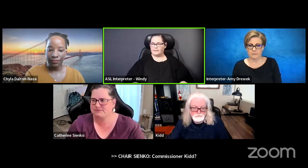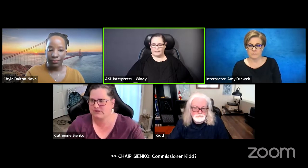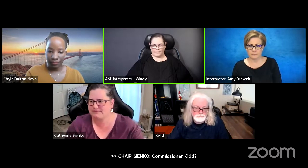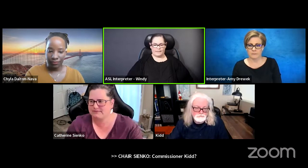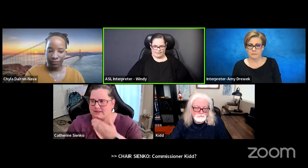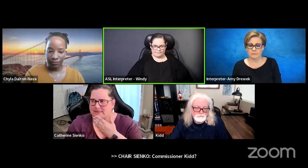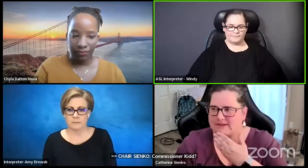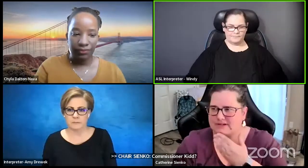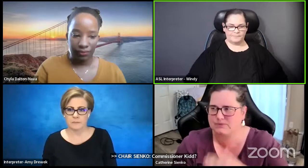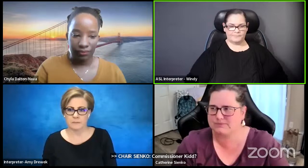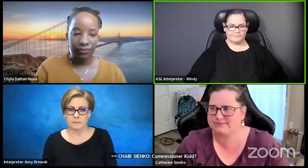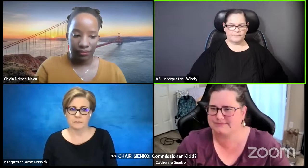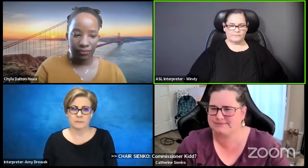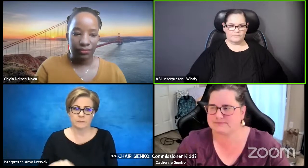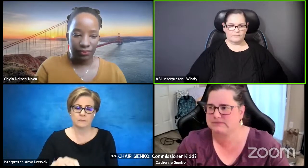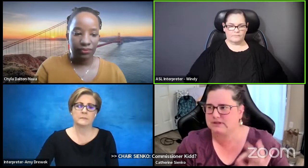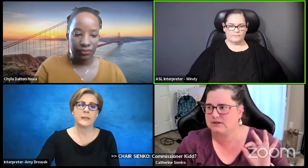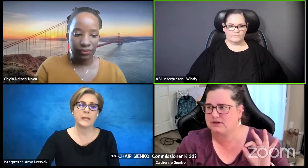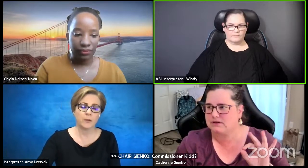right? Nay.